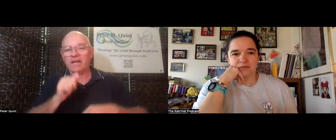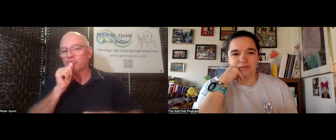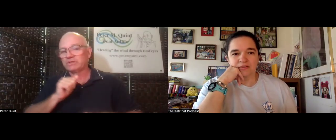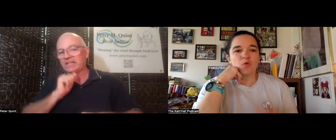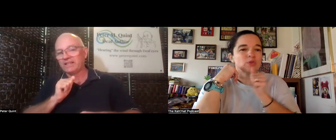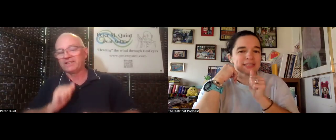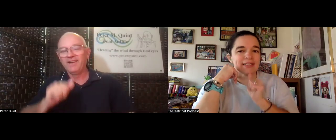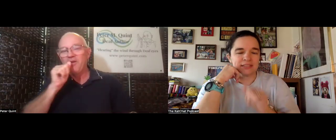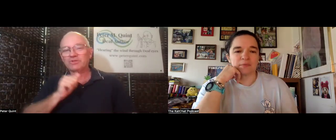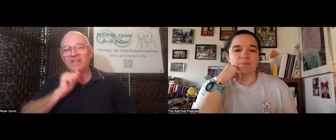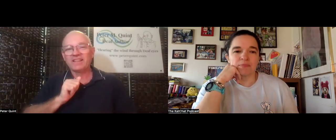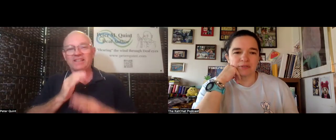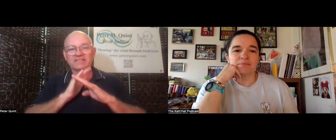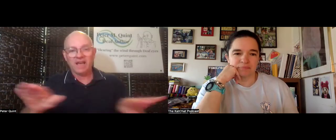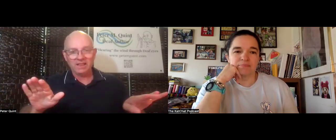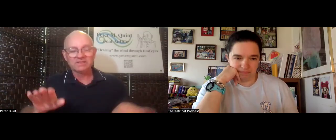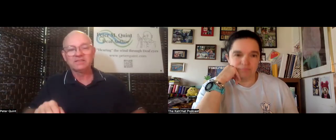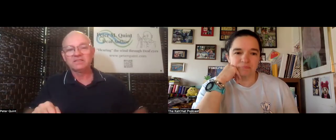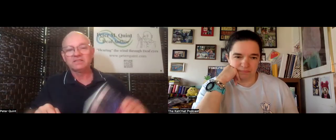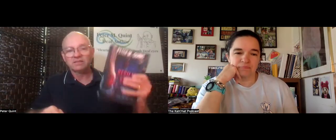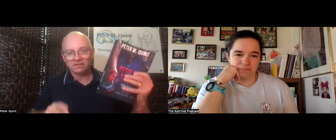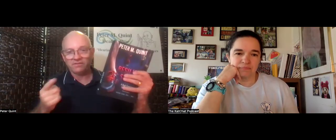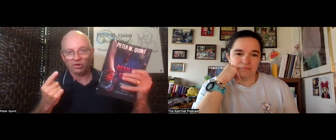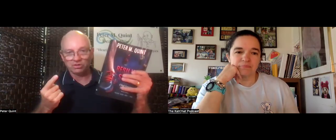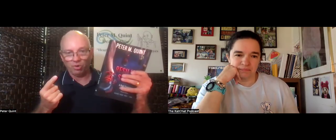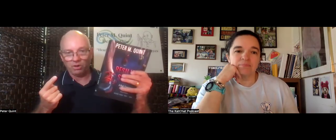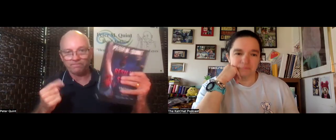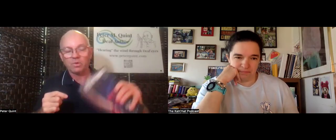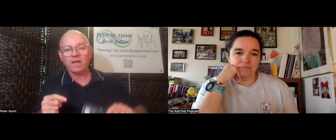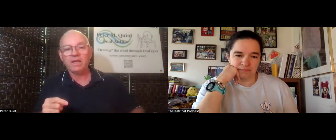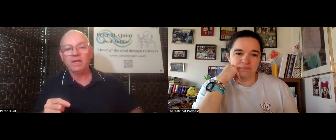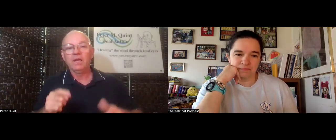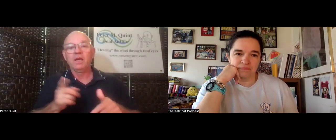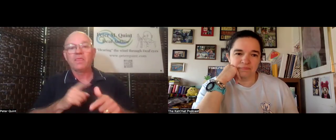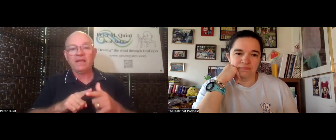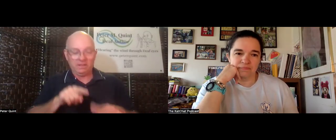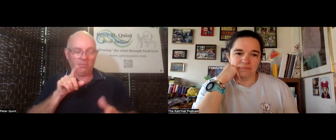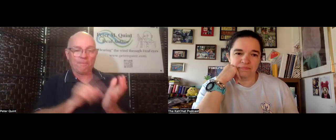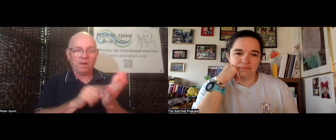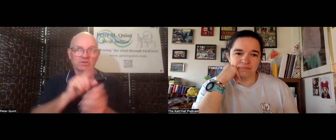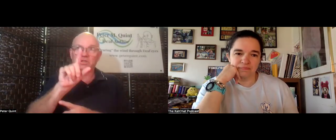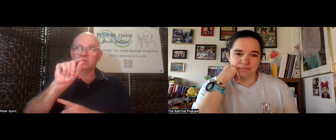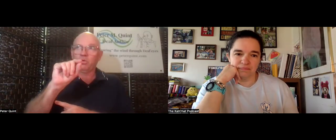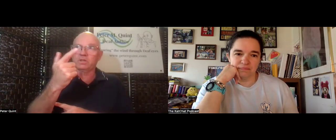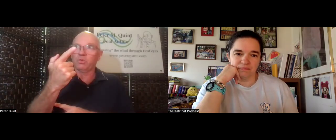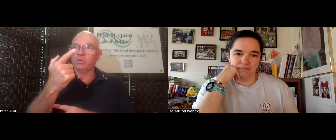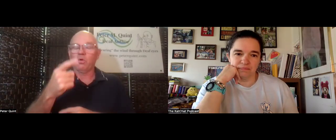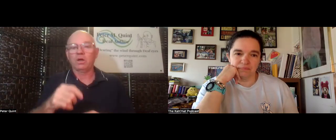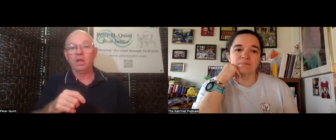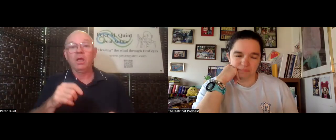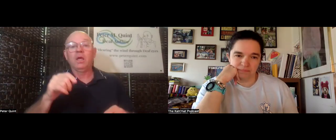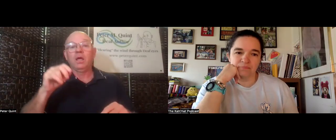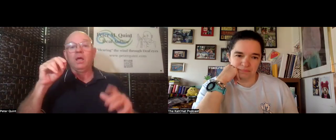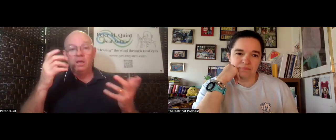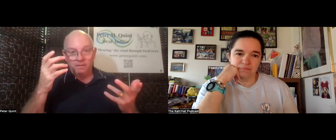I find Resilient Island's first book. Okay. Then published in